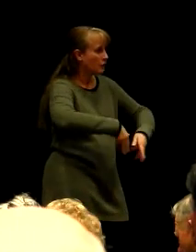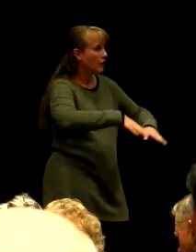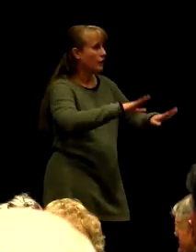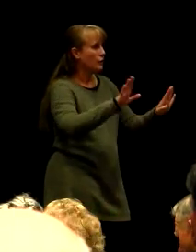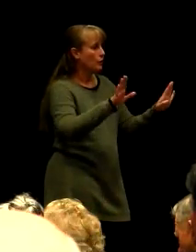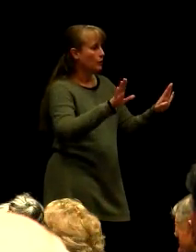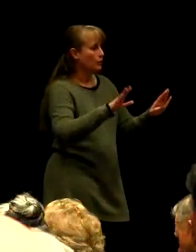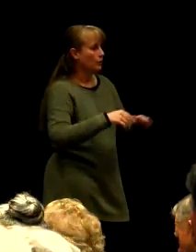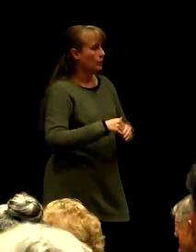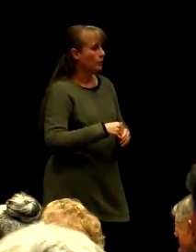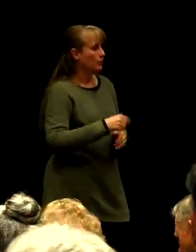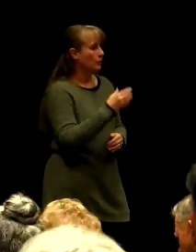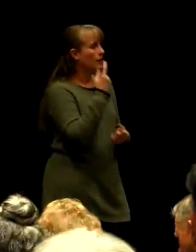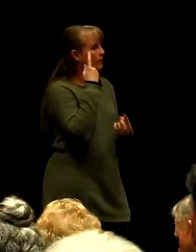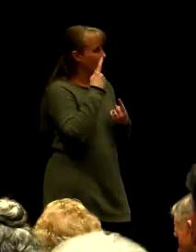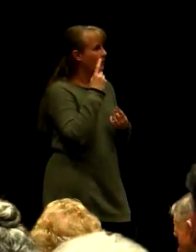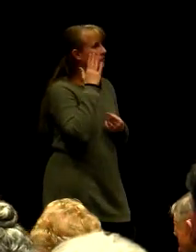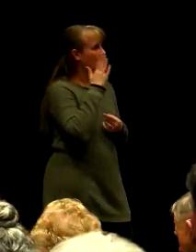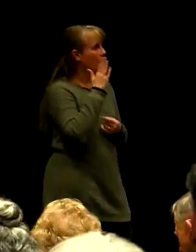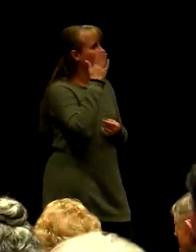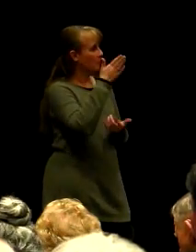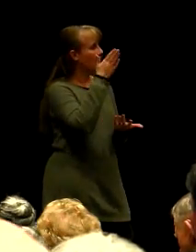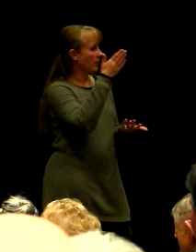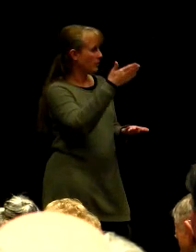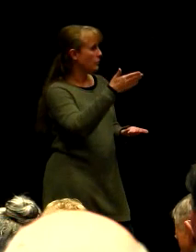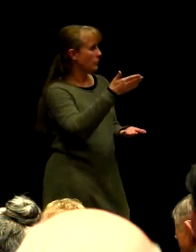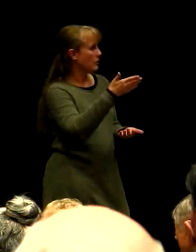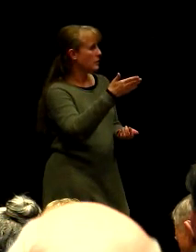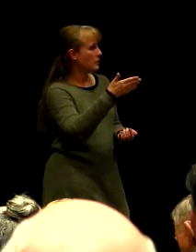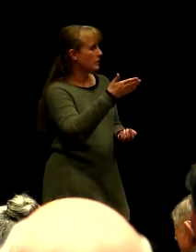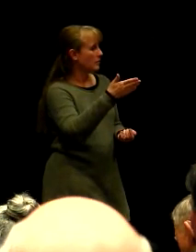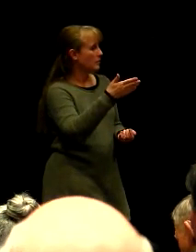loose, thinking that eventually,